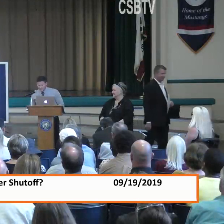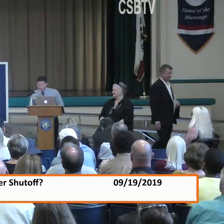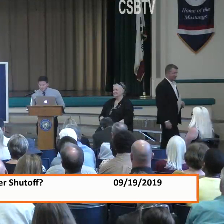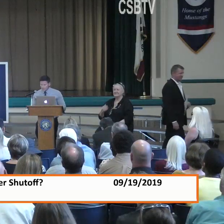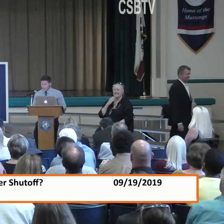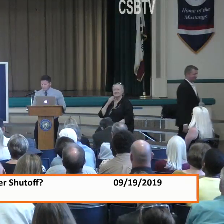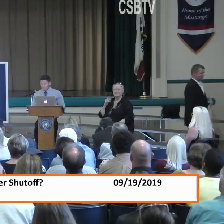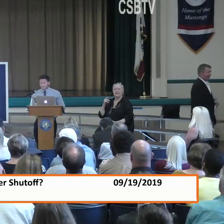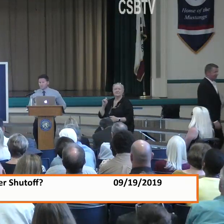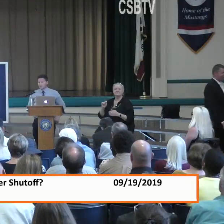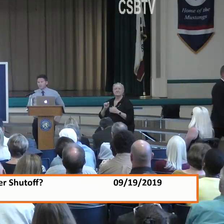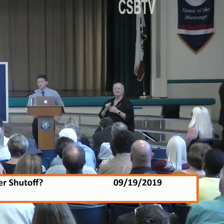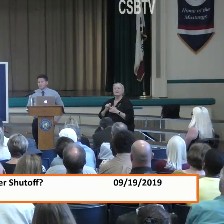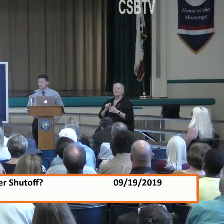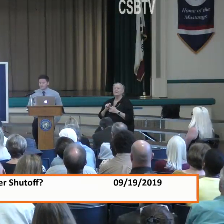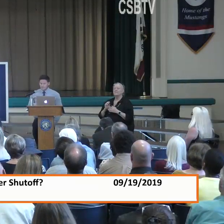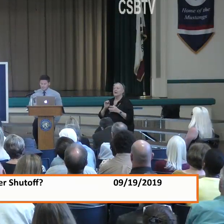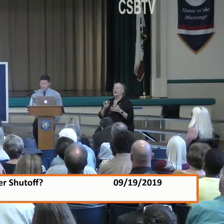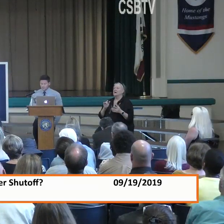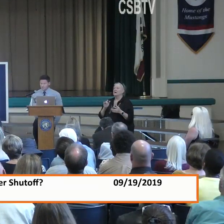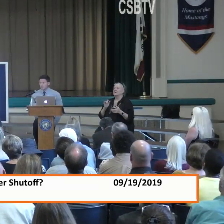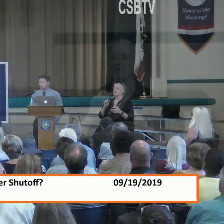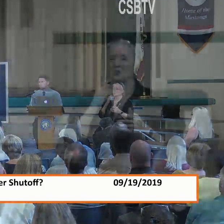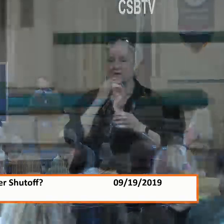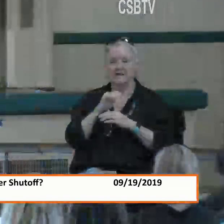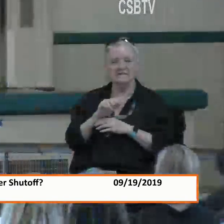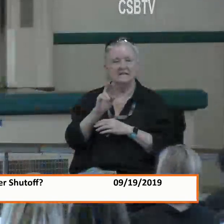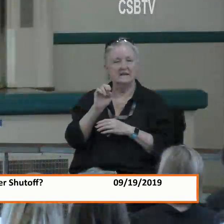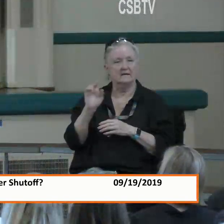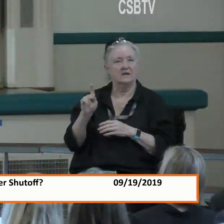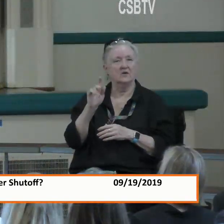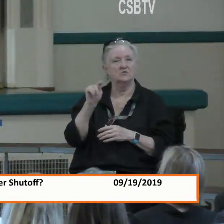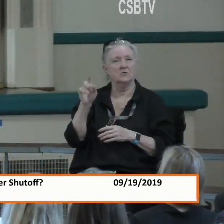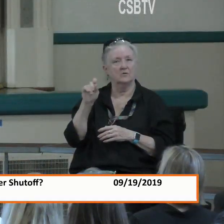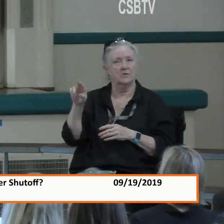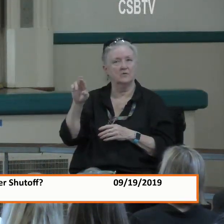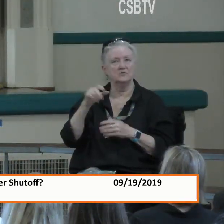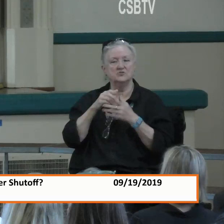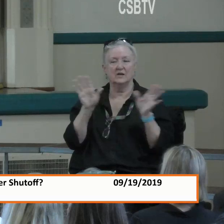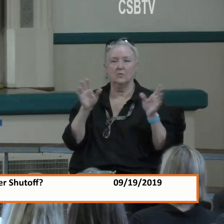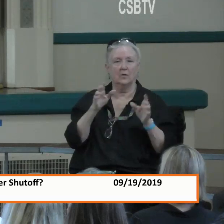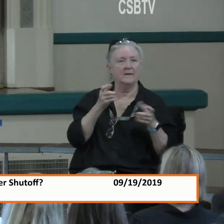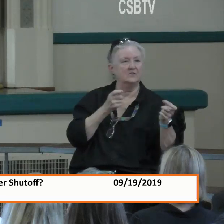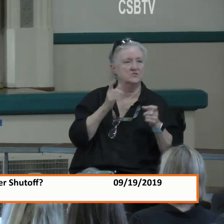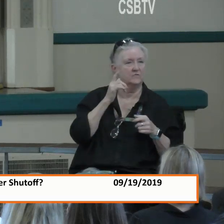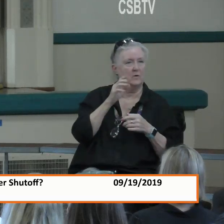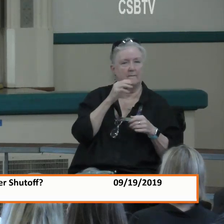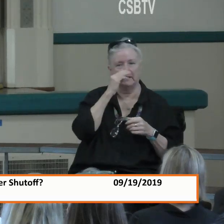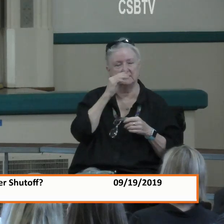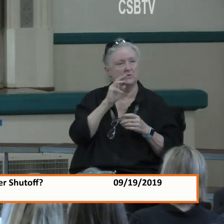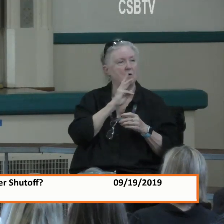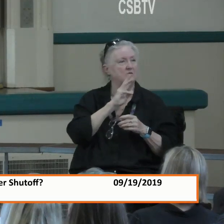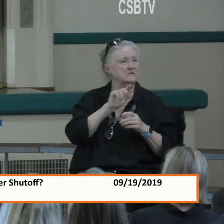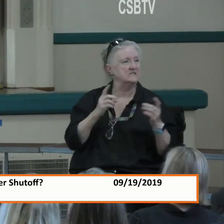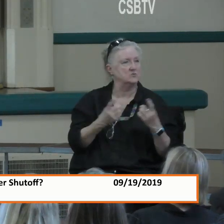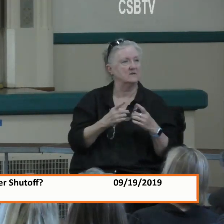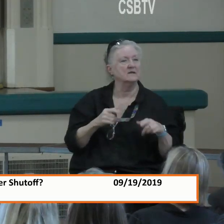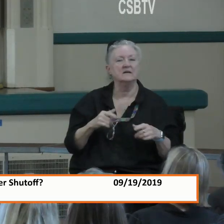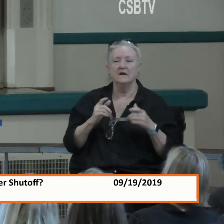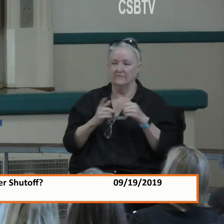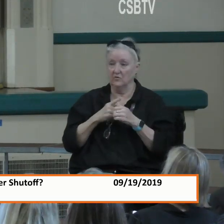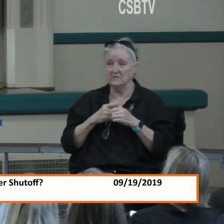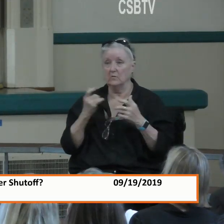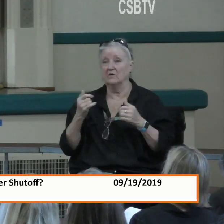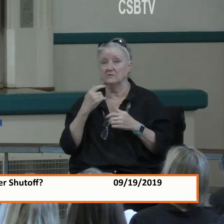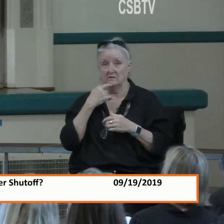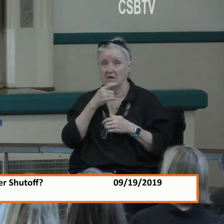Thanks, Matt. Good evening. Nick Turner, General Manager for Montecito Water District. First and foremost, I'd like